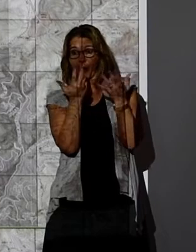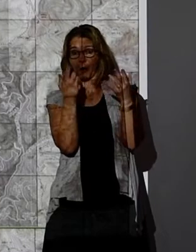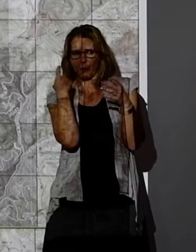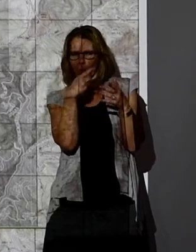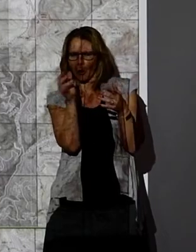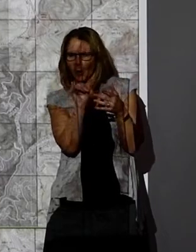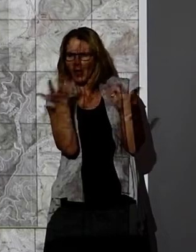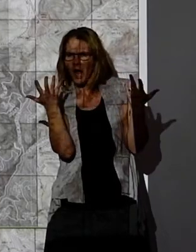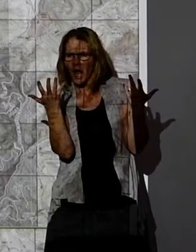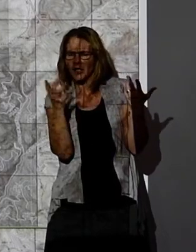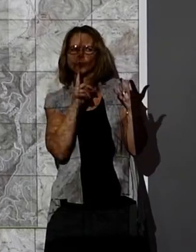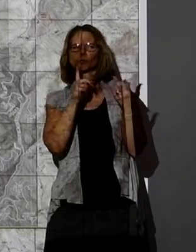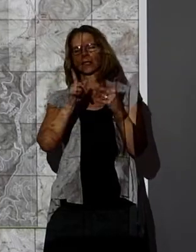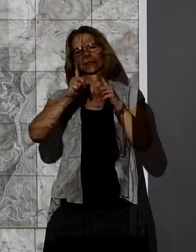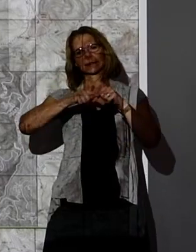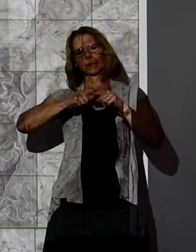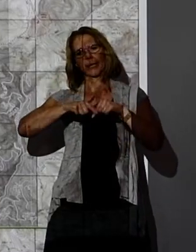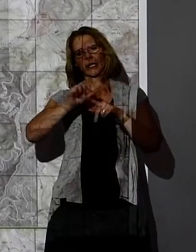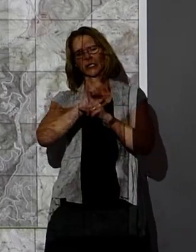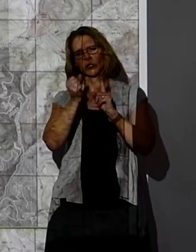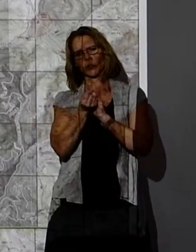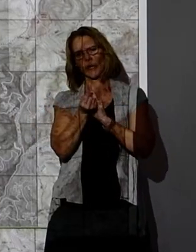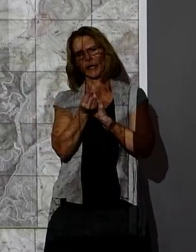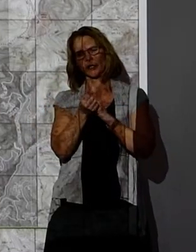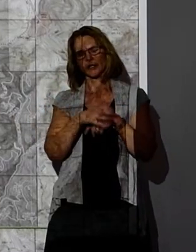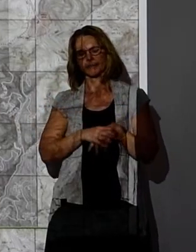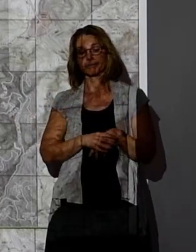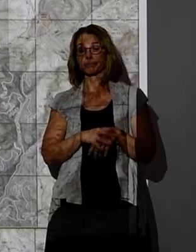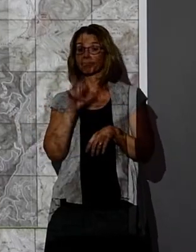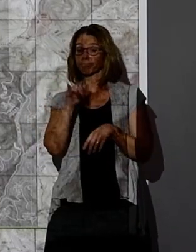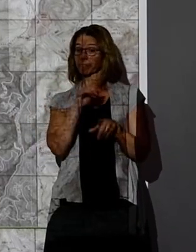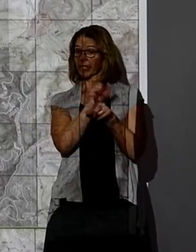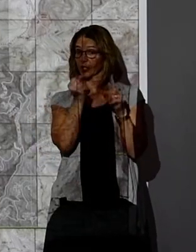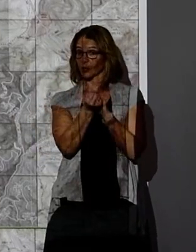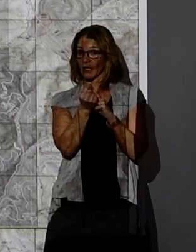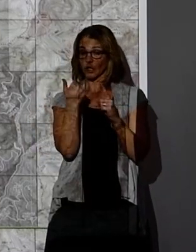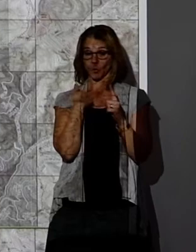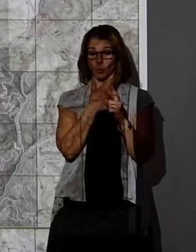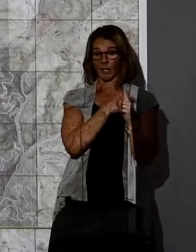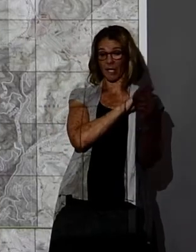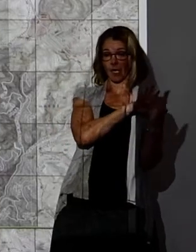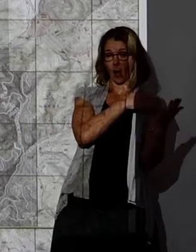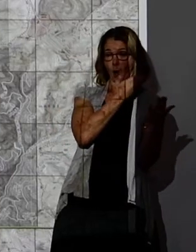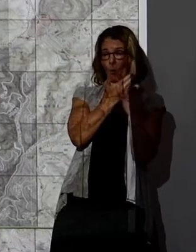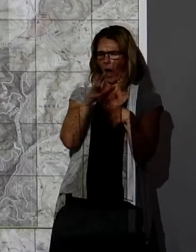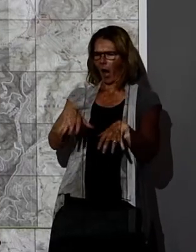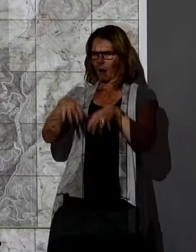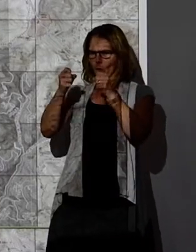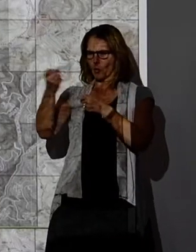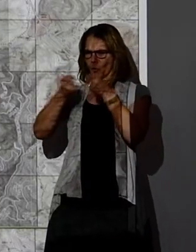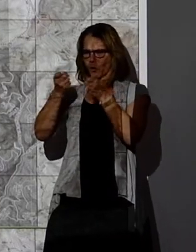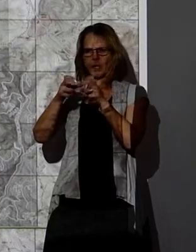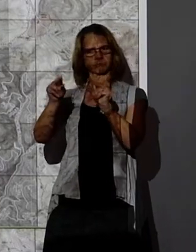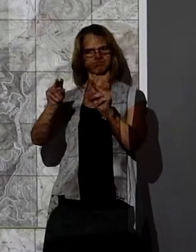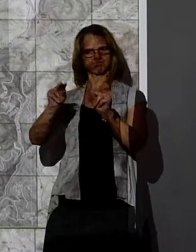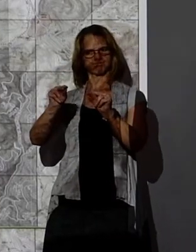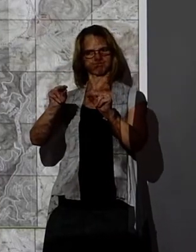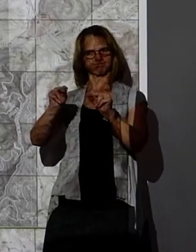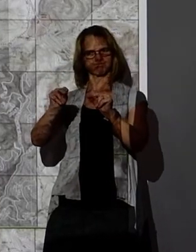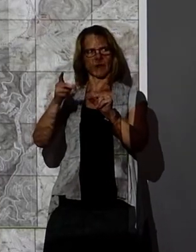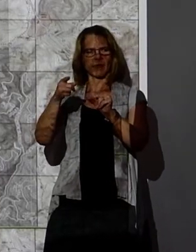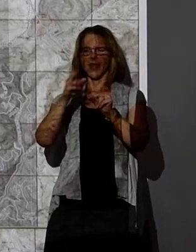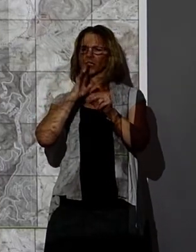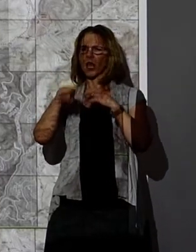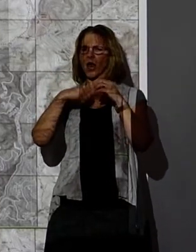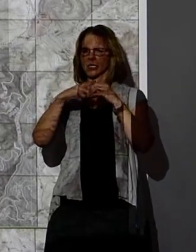very dependent on the situation. In this situation, we're not here to take over. They've already talked about Unified Command. We're